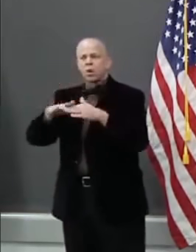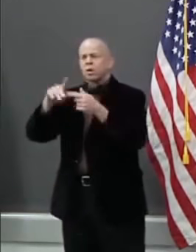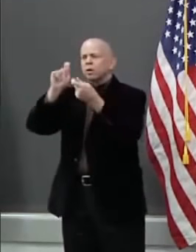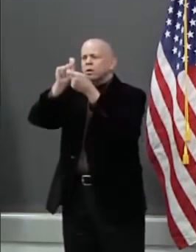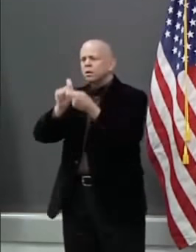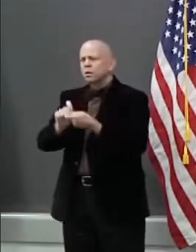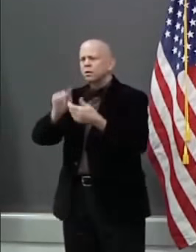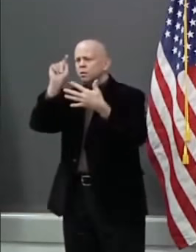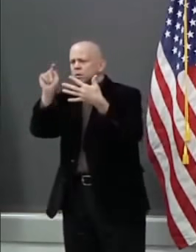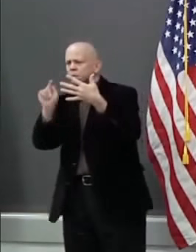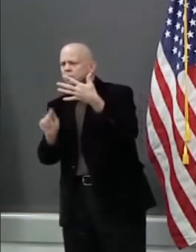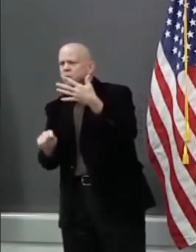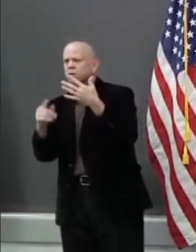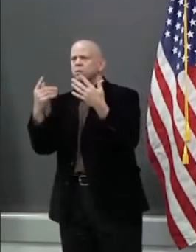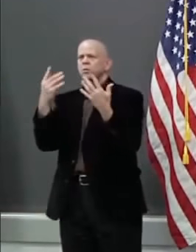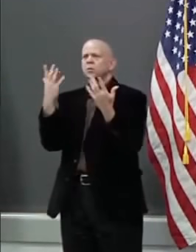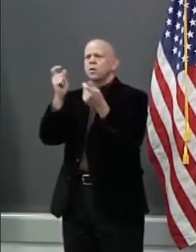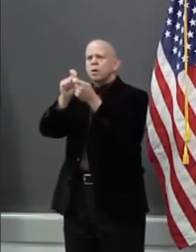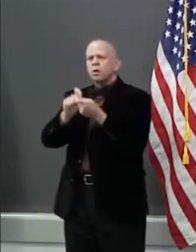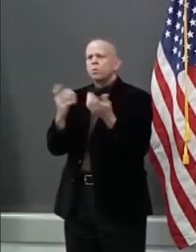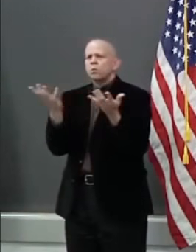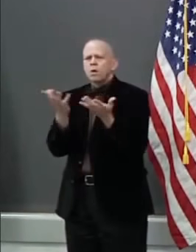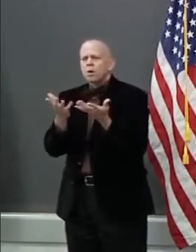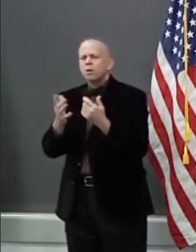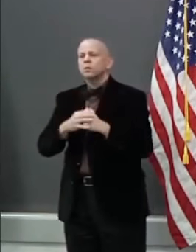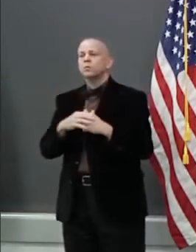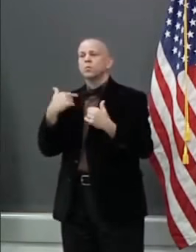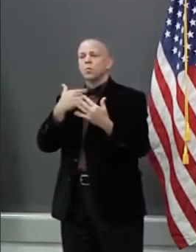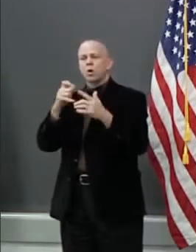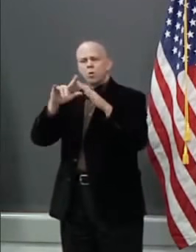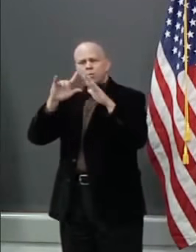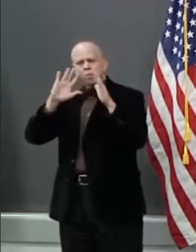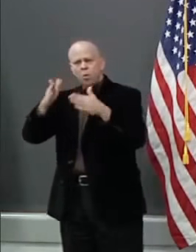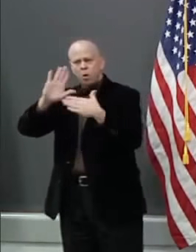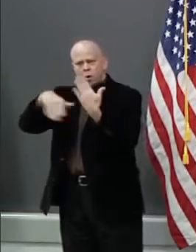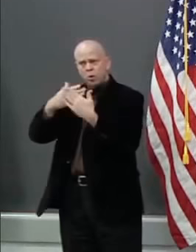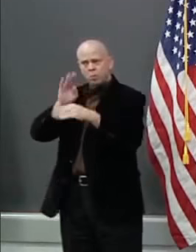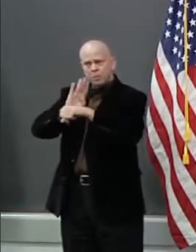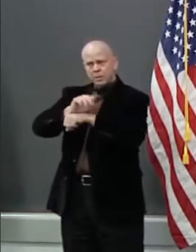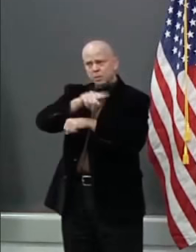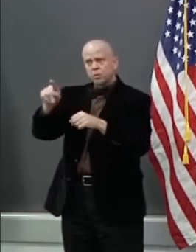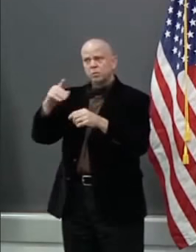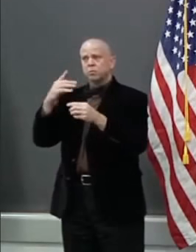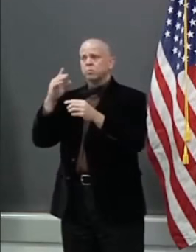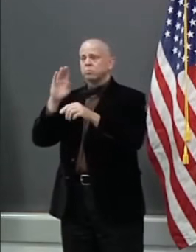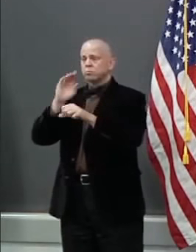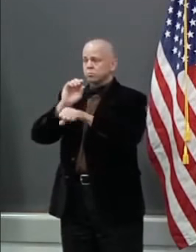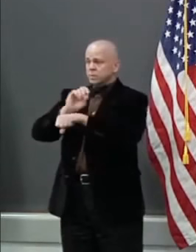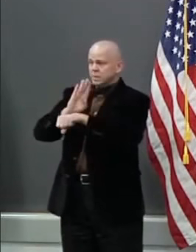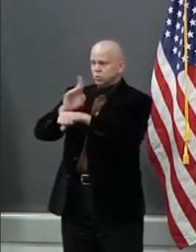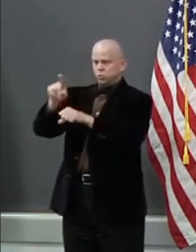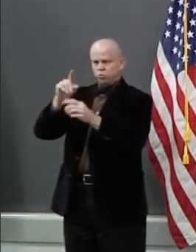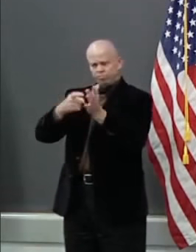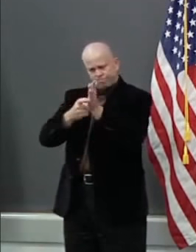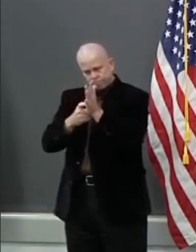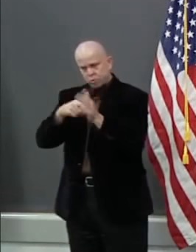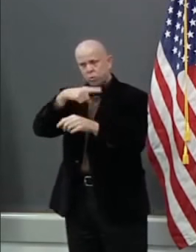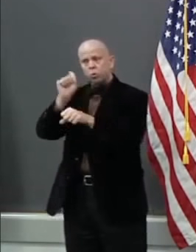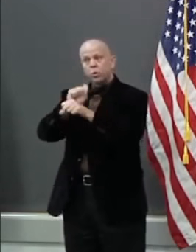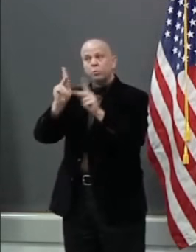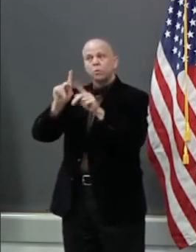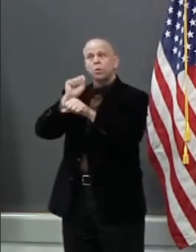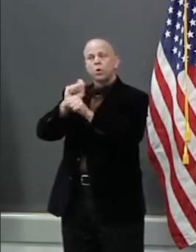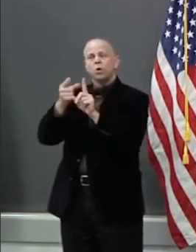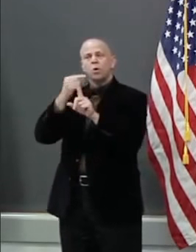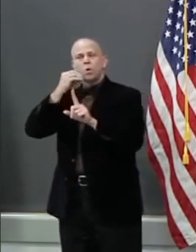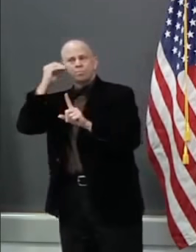all businesses to mandate a work from home to the greatest extent possible. It's important to minimize contact with others, and when we come